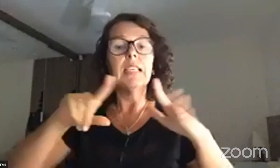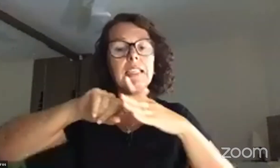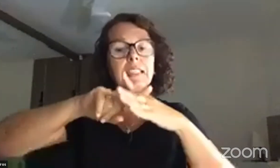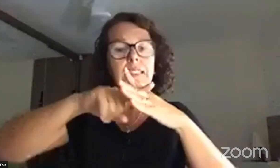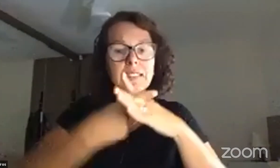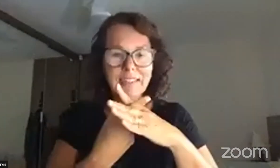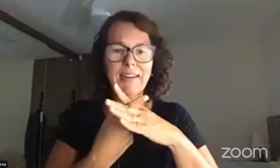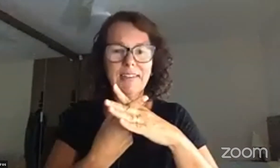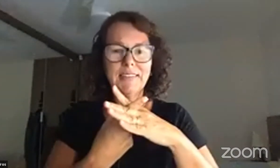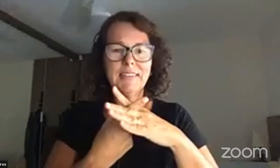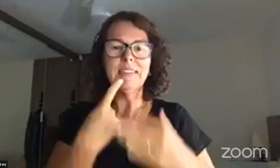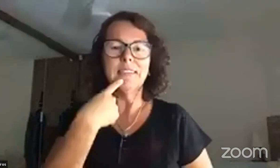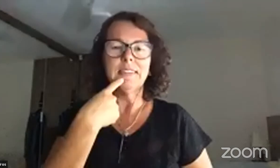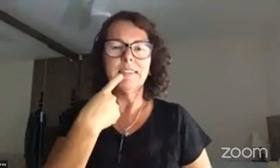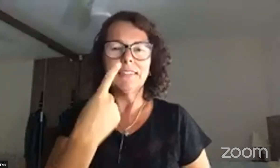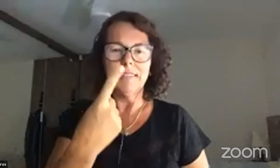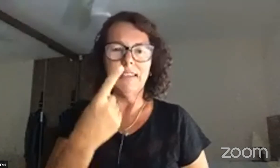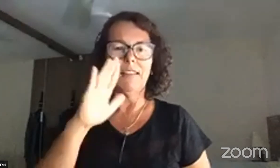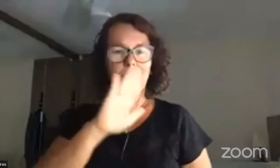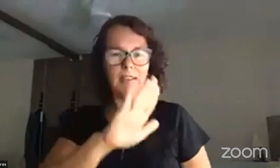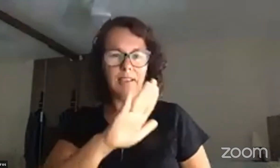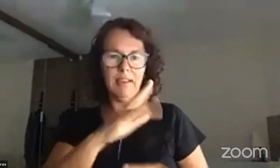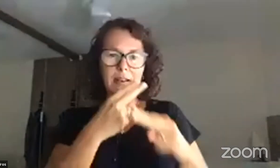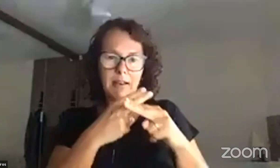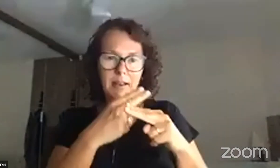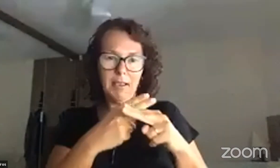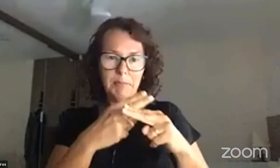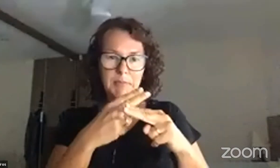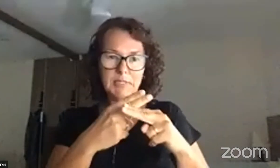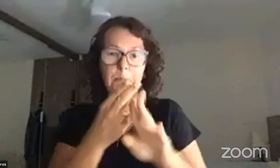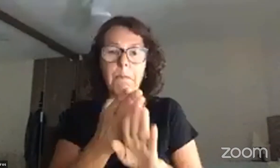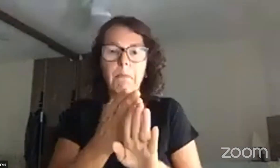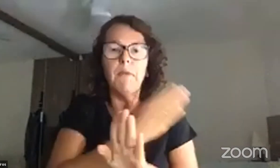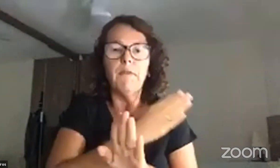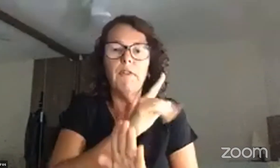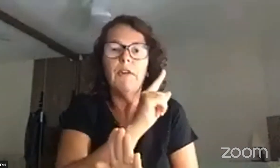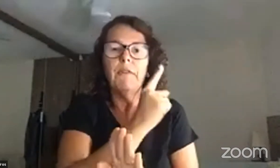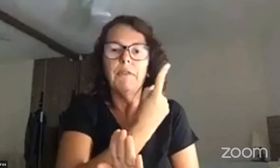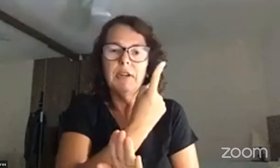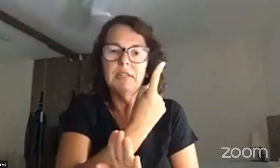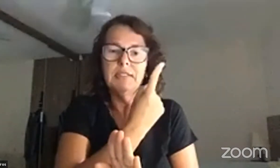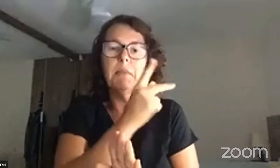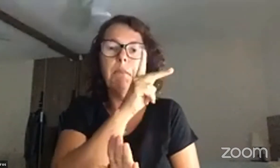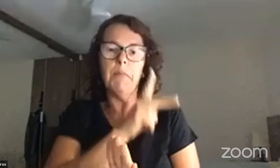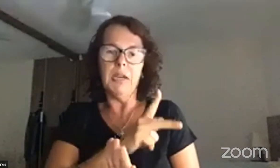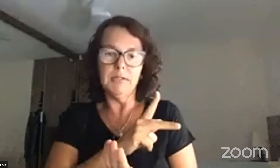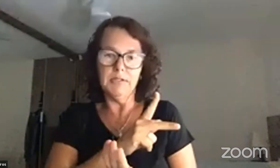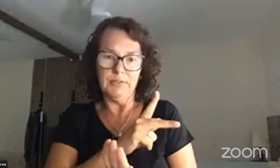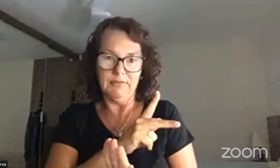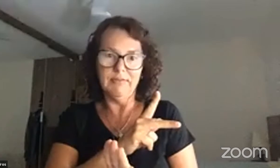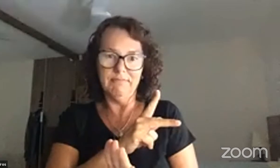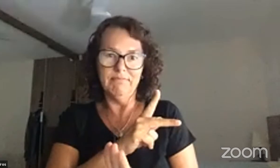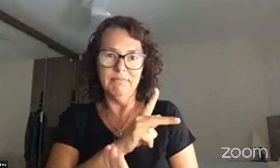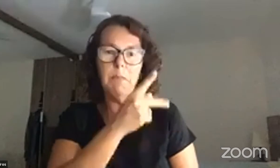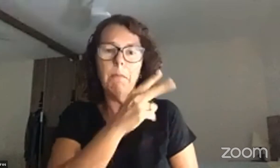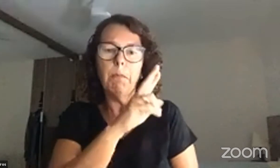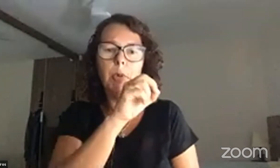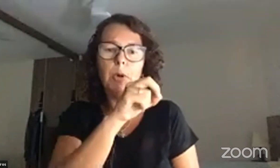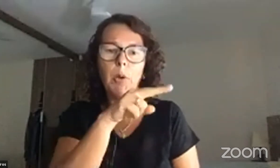The next question is for hearing children. They typically start saying their